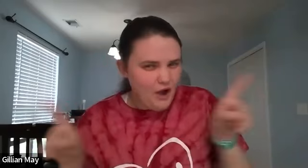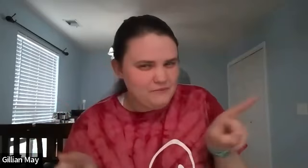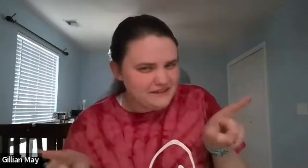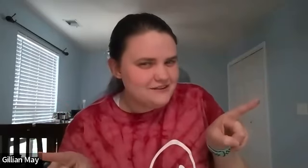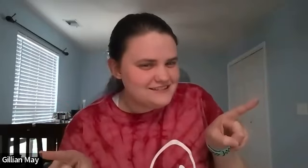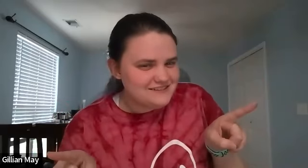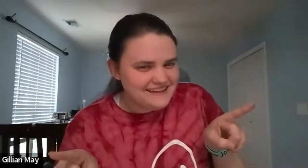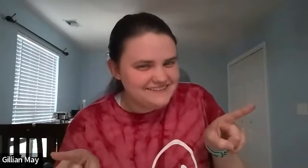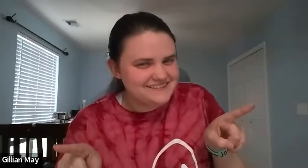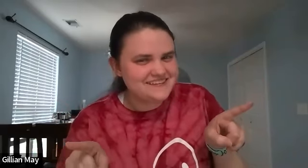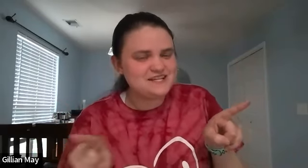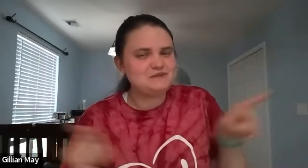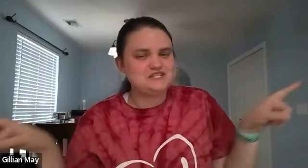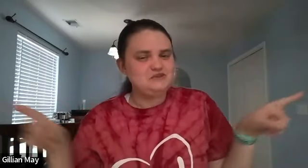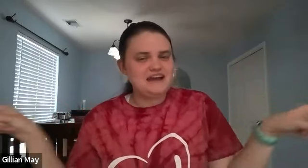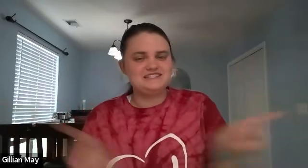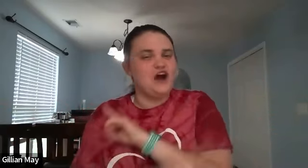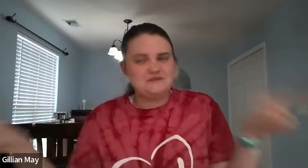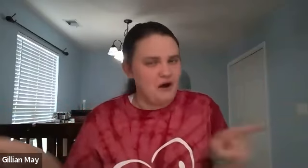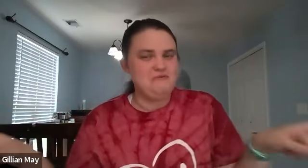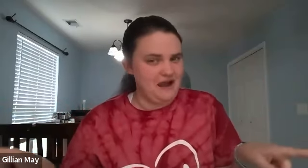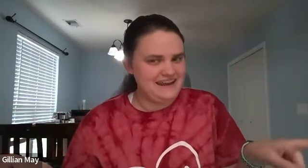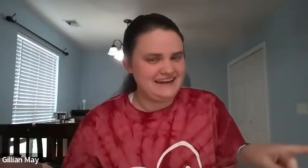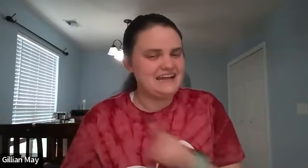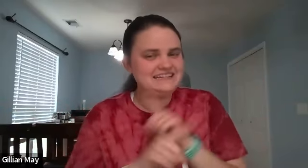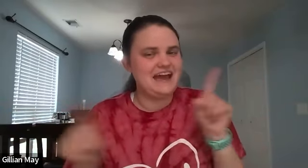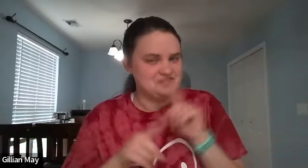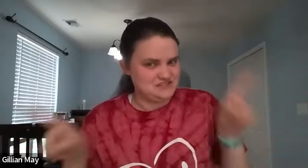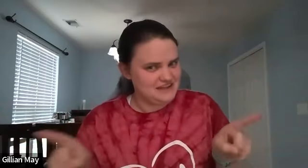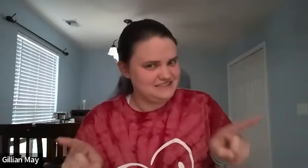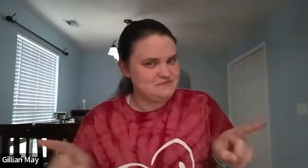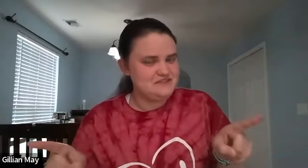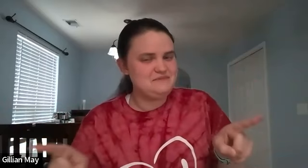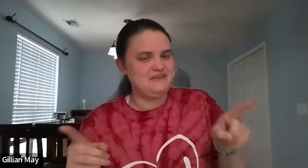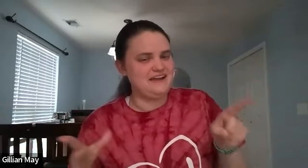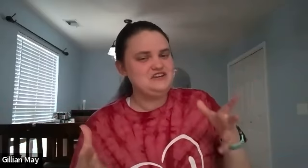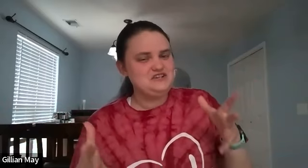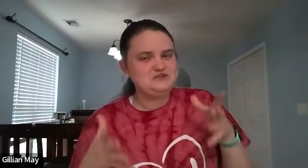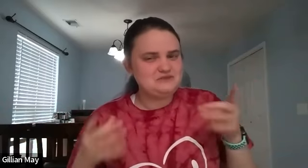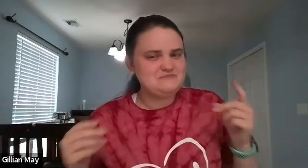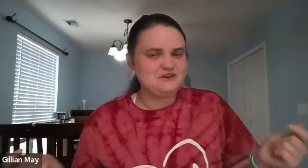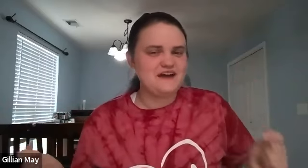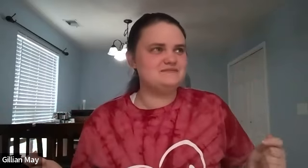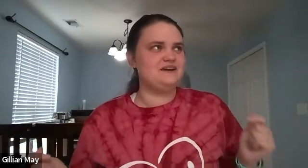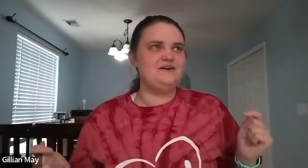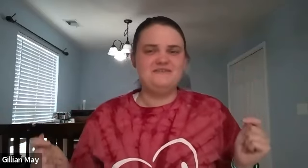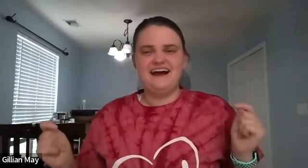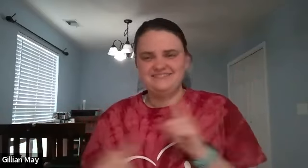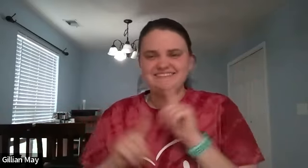hoping you guys are liking these signs because you guys got them all right and I didn't have to sign some of them. Like you were doing them so fast. I'm like, oh, I think they